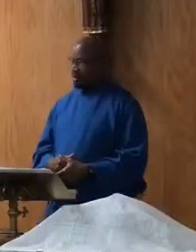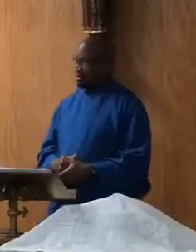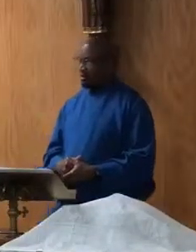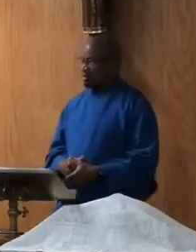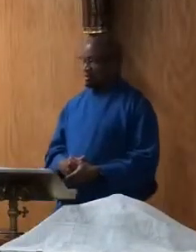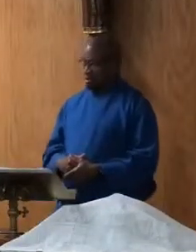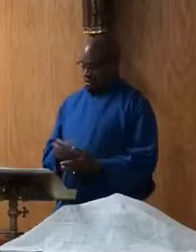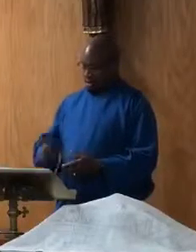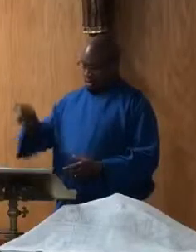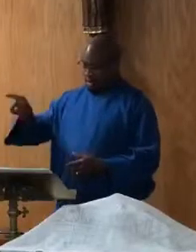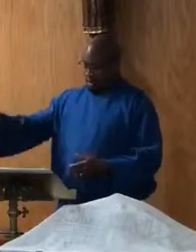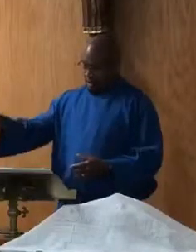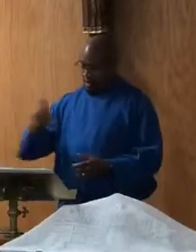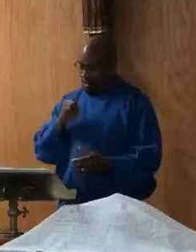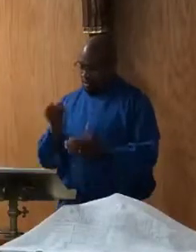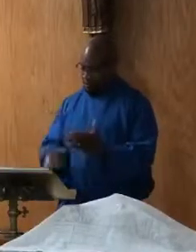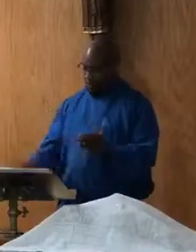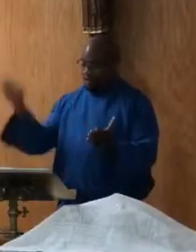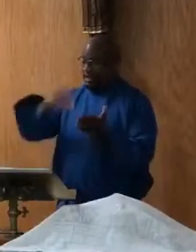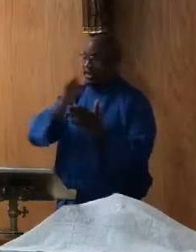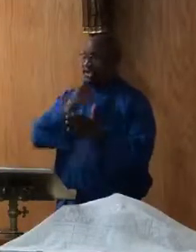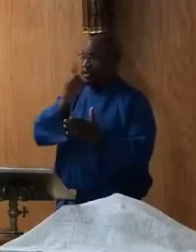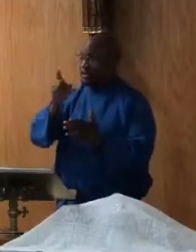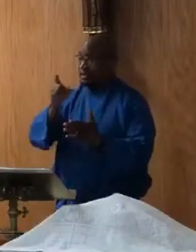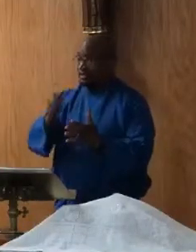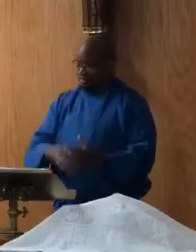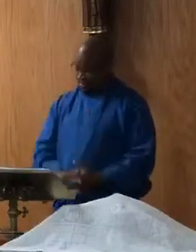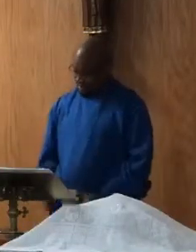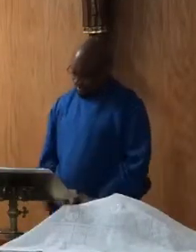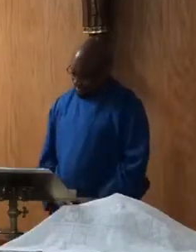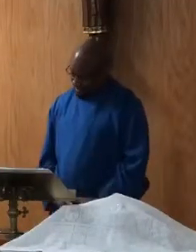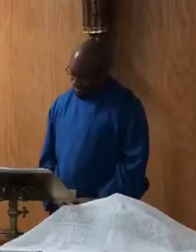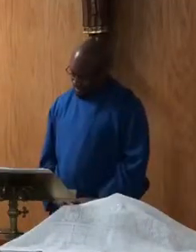Jesus is truly risen. He is risen indeed.